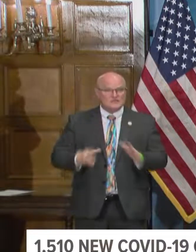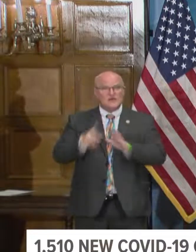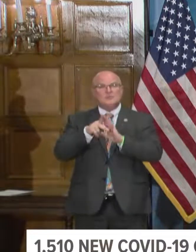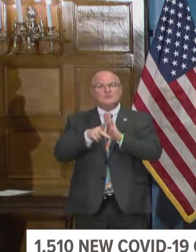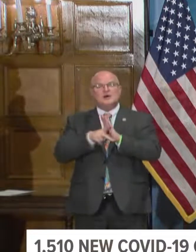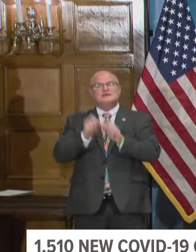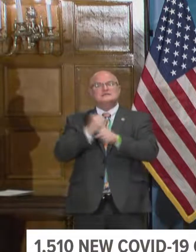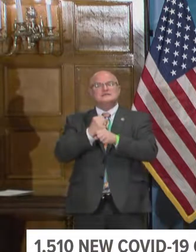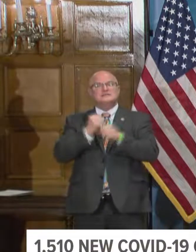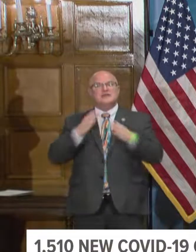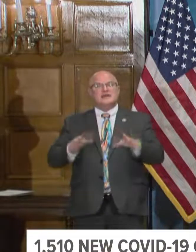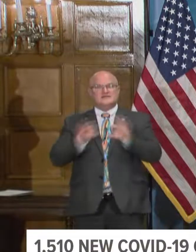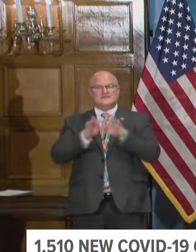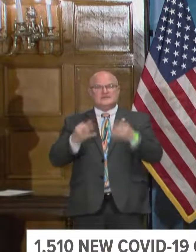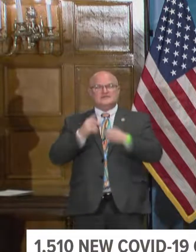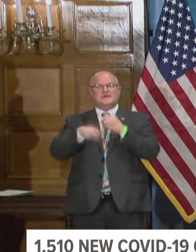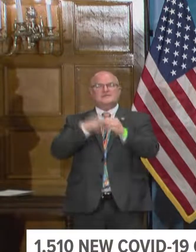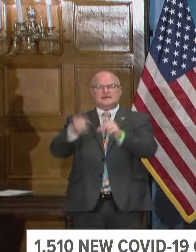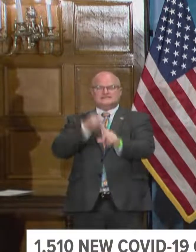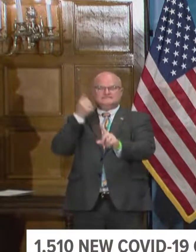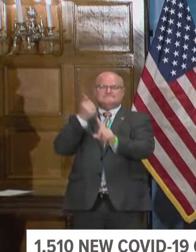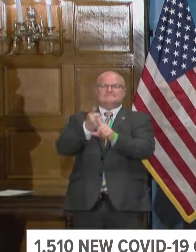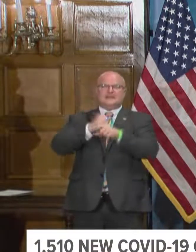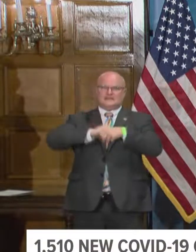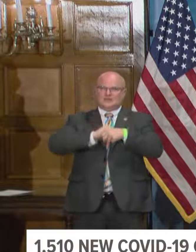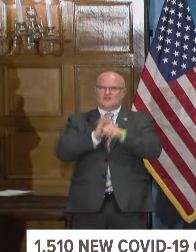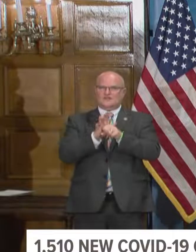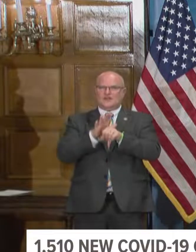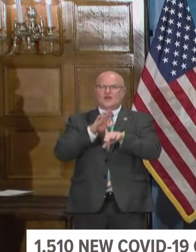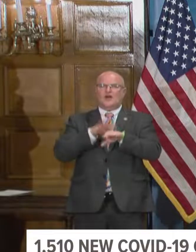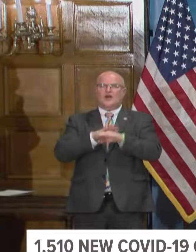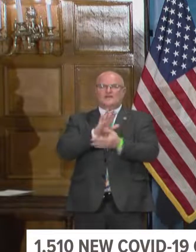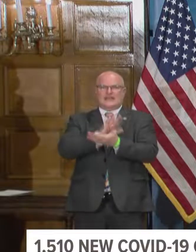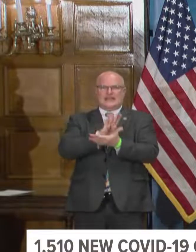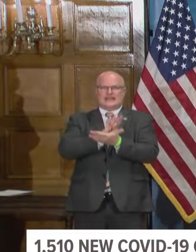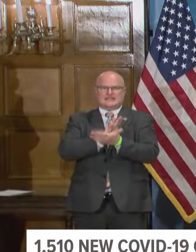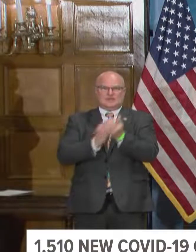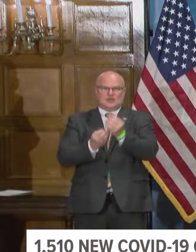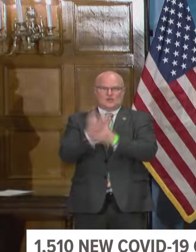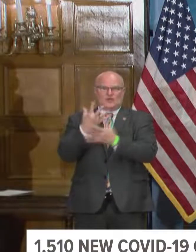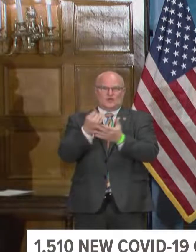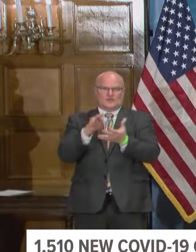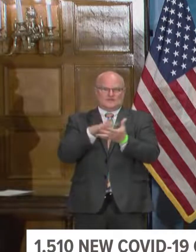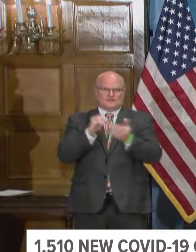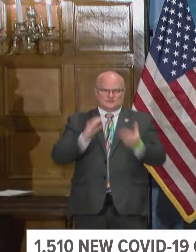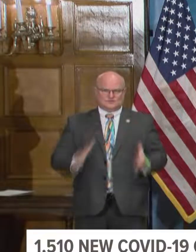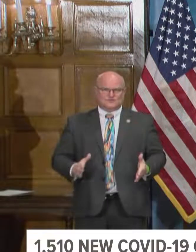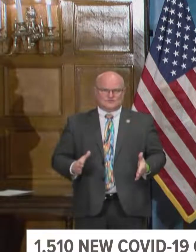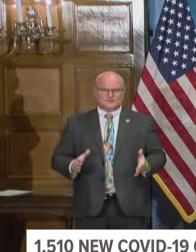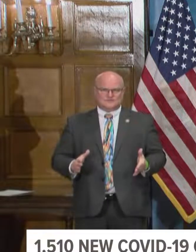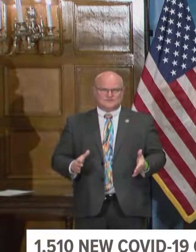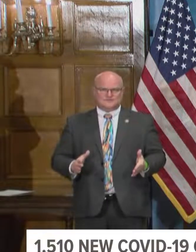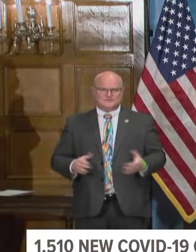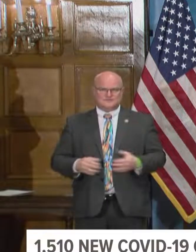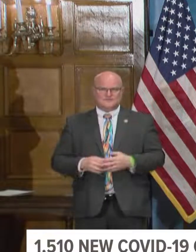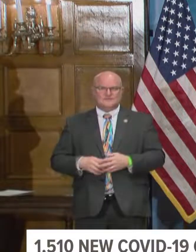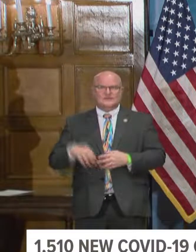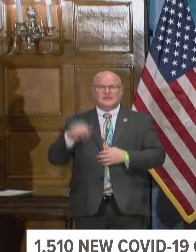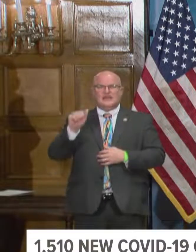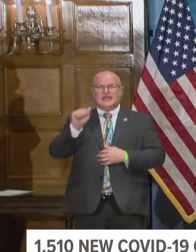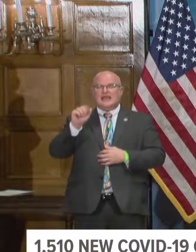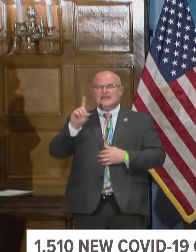and families about the impact of COVID-19 on the academic growth of our students. The ADE